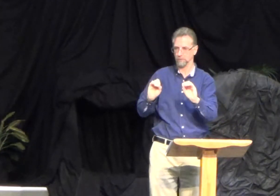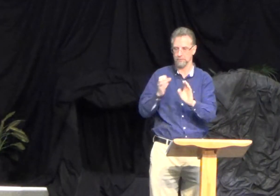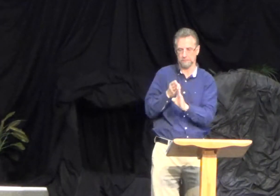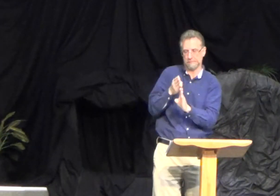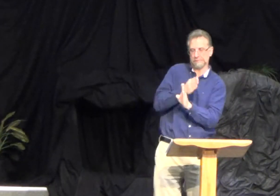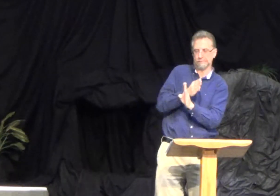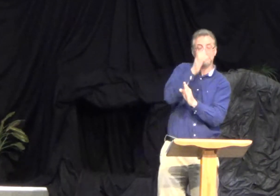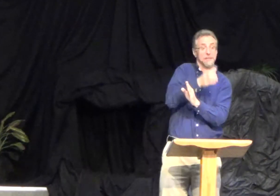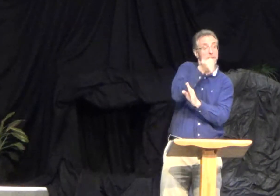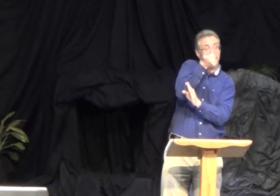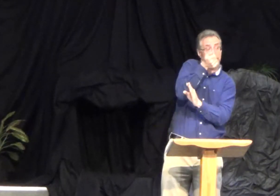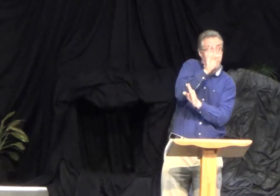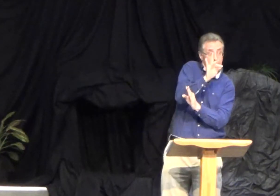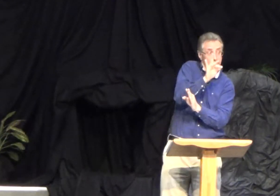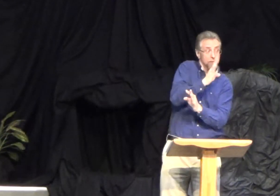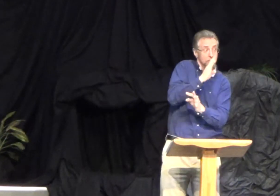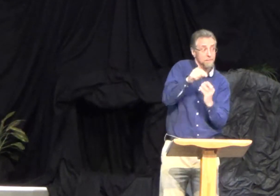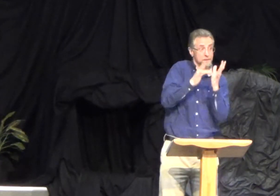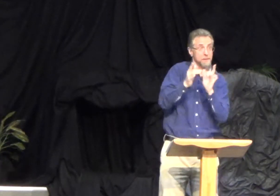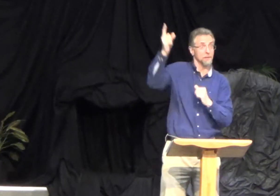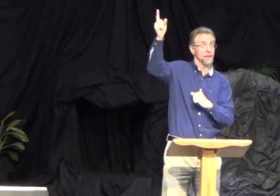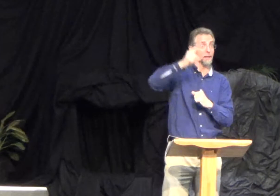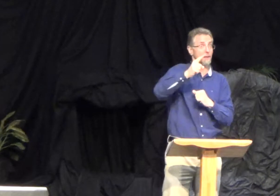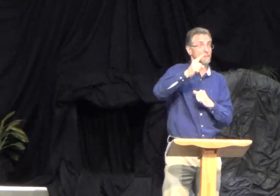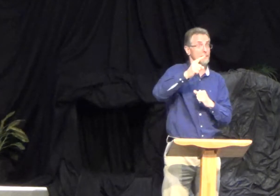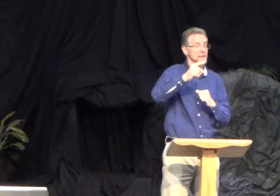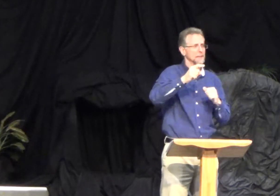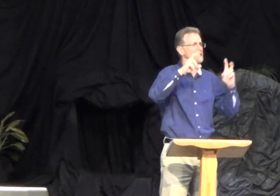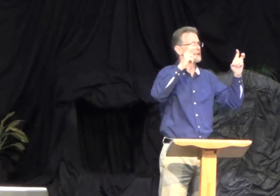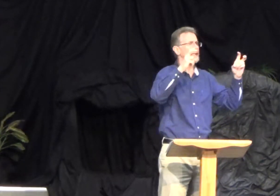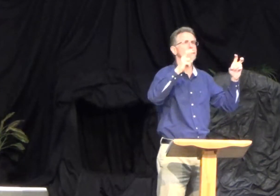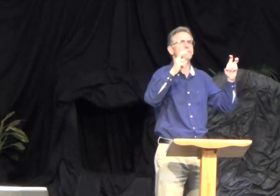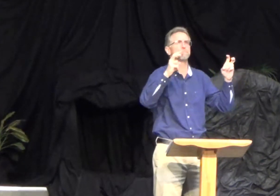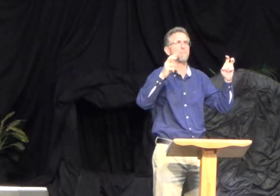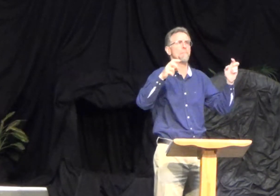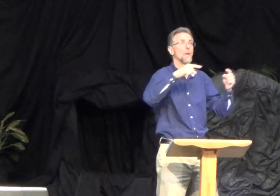want anything to do with him. There, just before that, as he would come back.